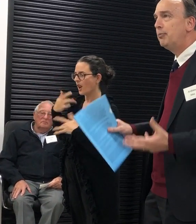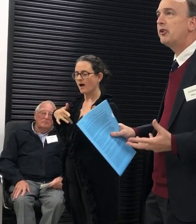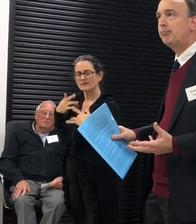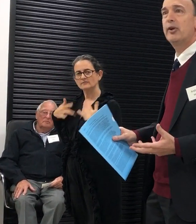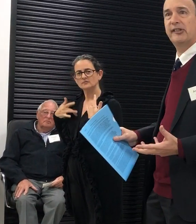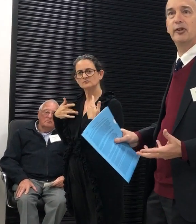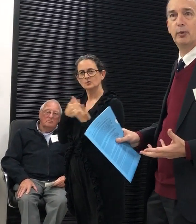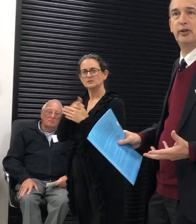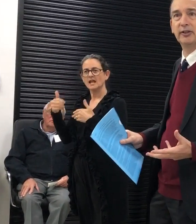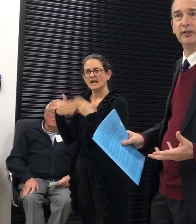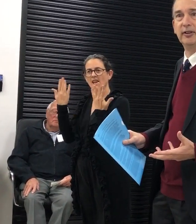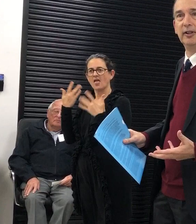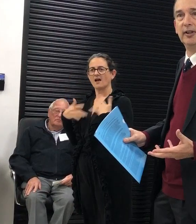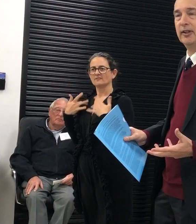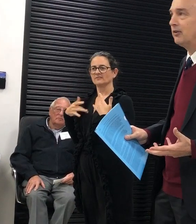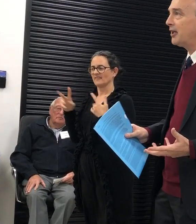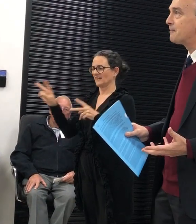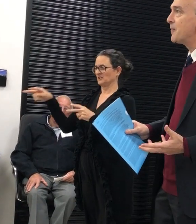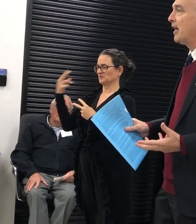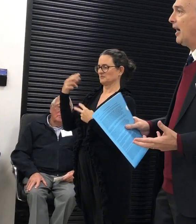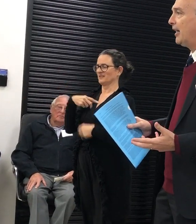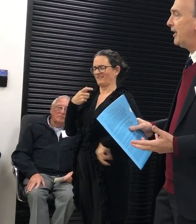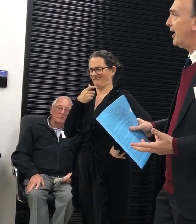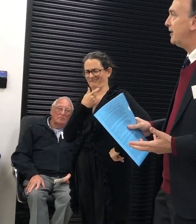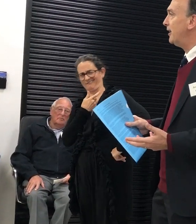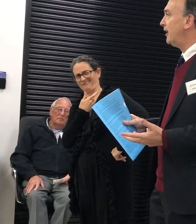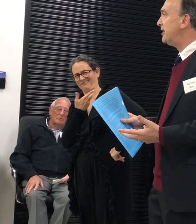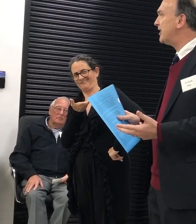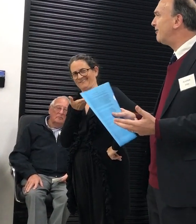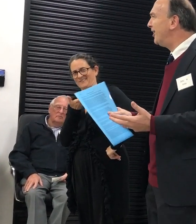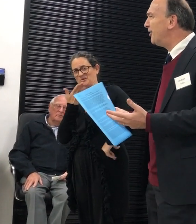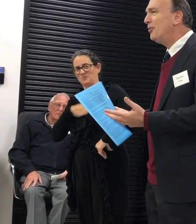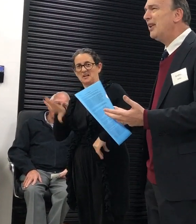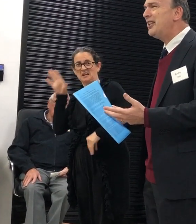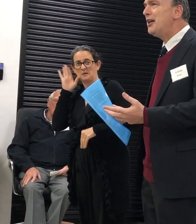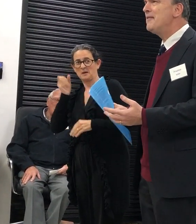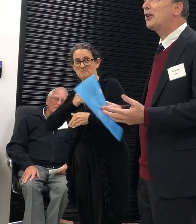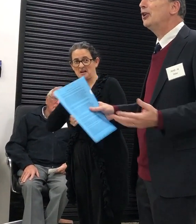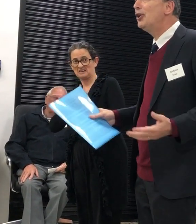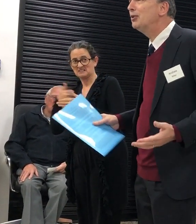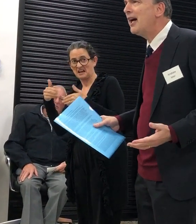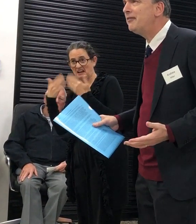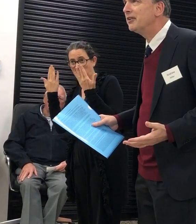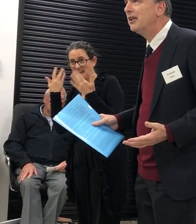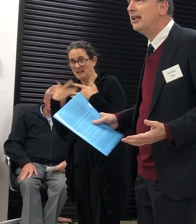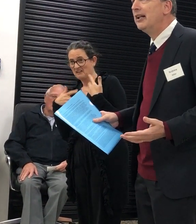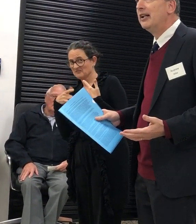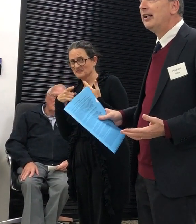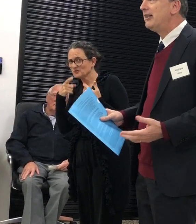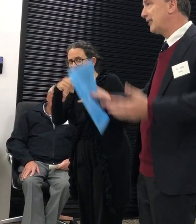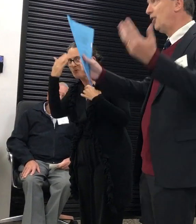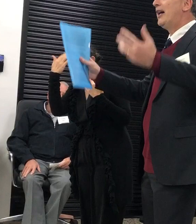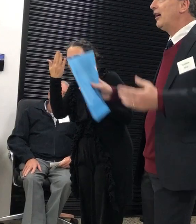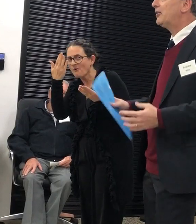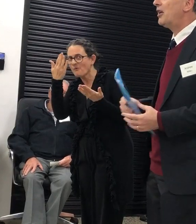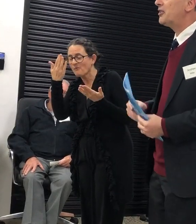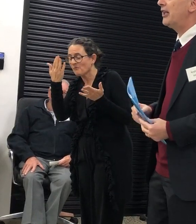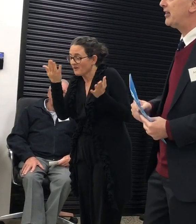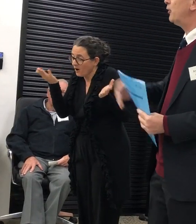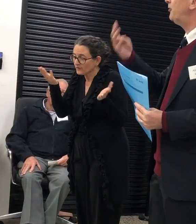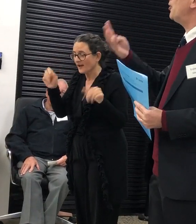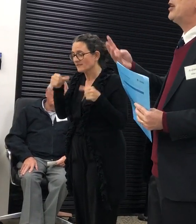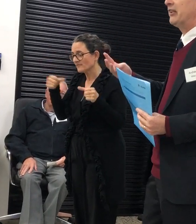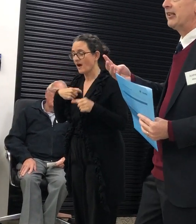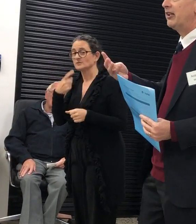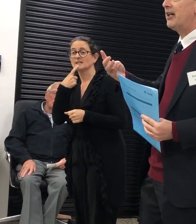the stupidest person in the world, right? And he says, really, you haven't got a clue, have you? He says, all right, I'll tell